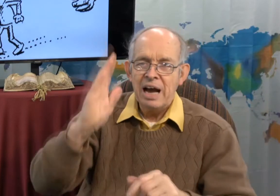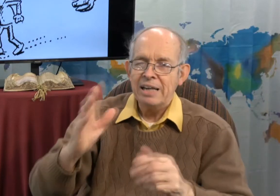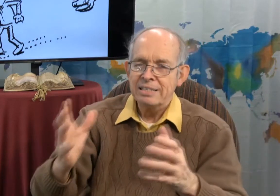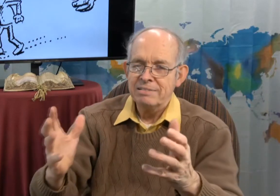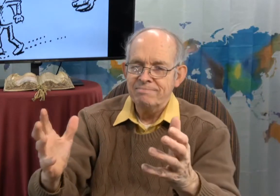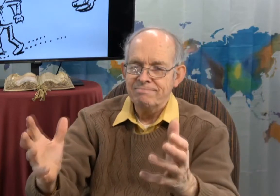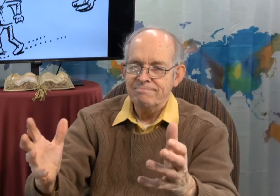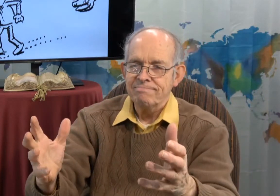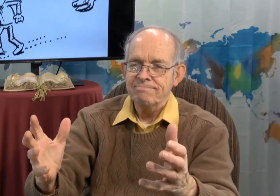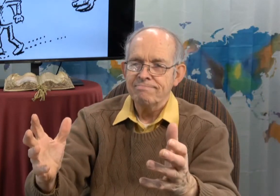God